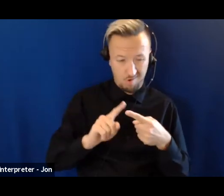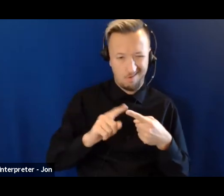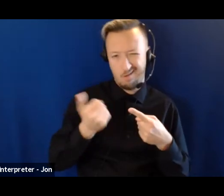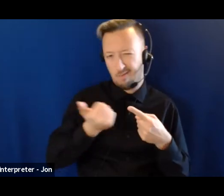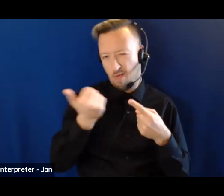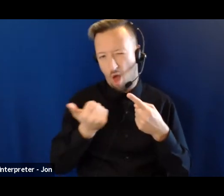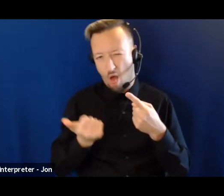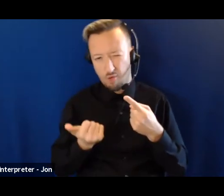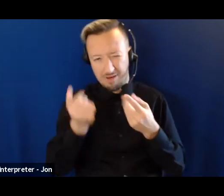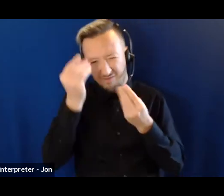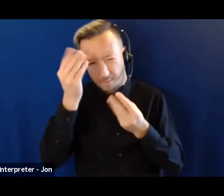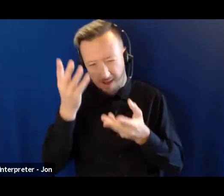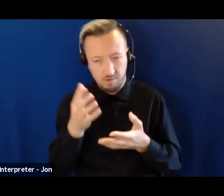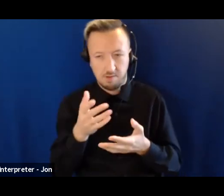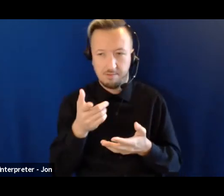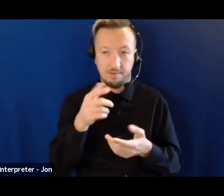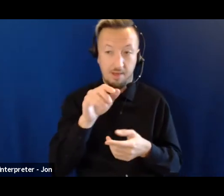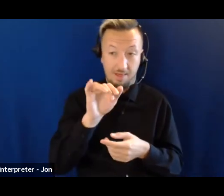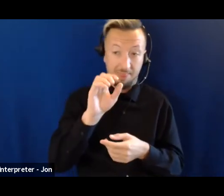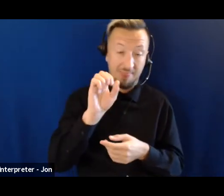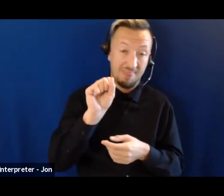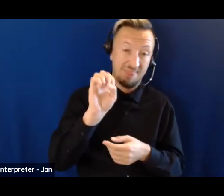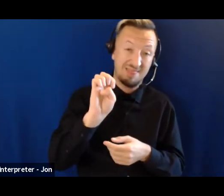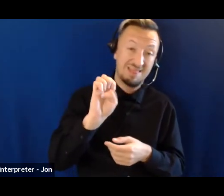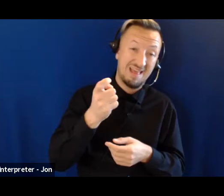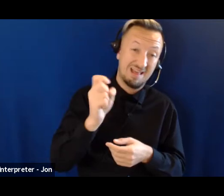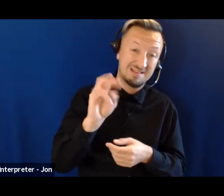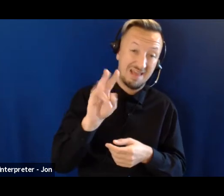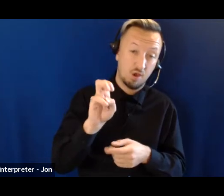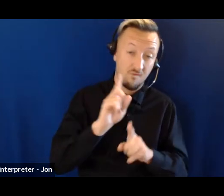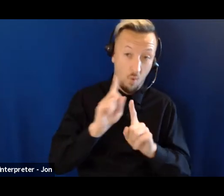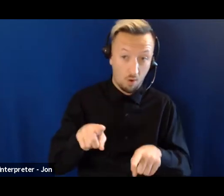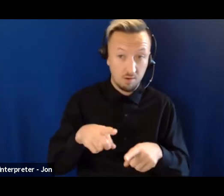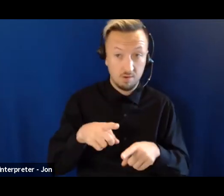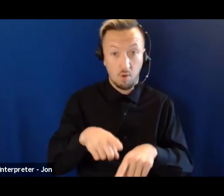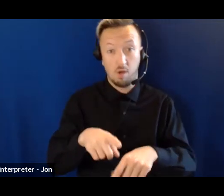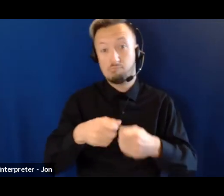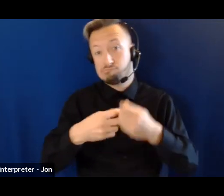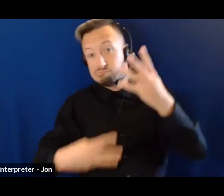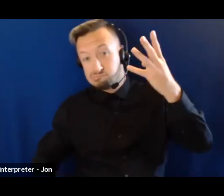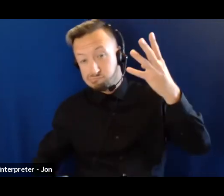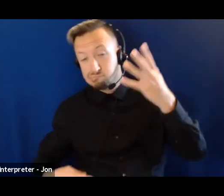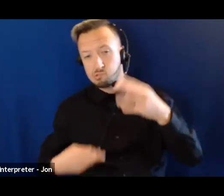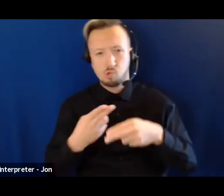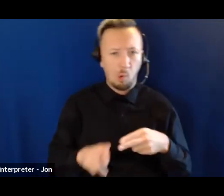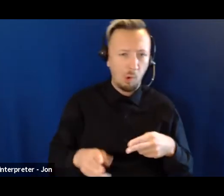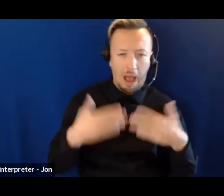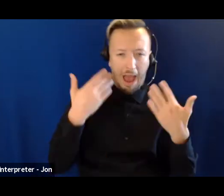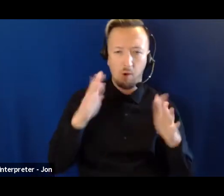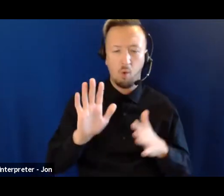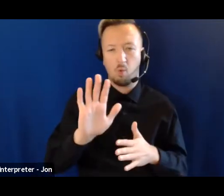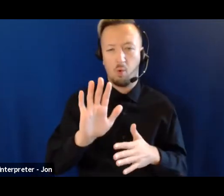have on the executive order. I don't know how long of an executive order it is, but if you can give her the executive order number